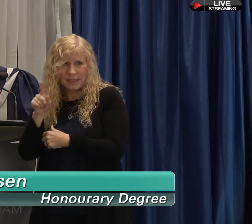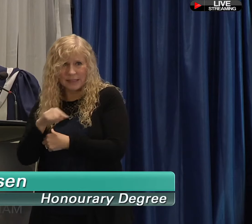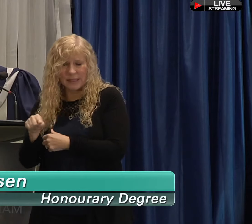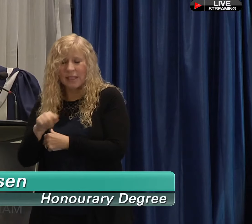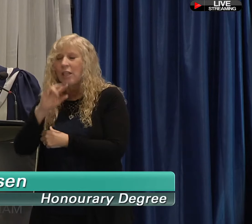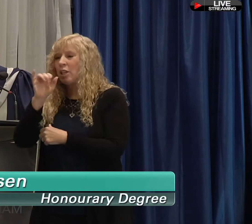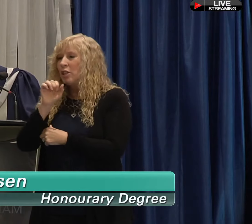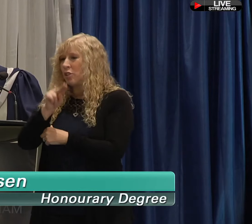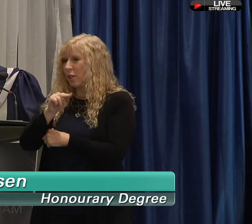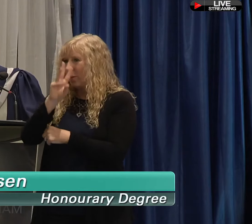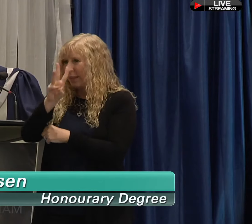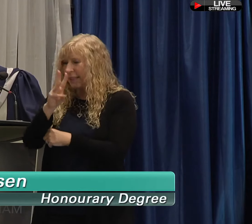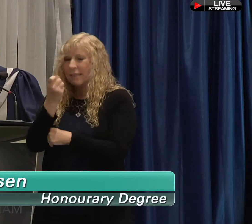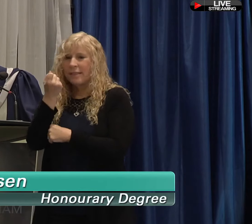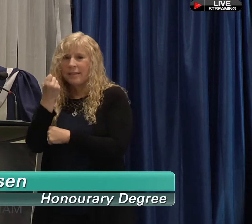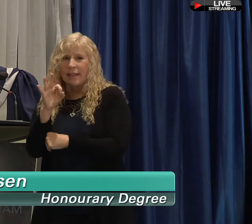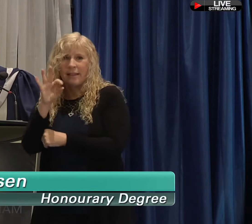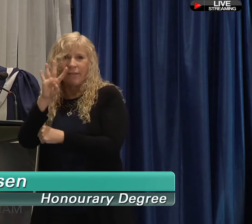6th,